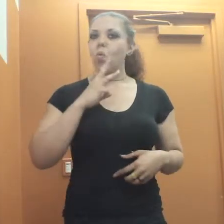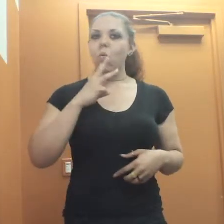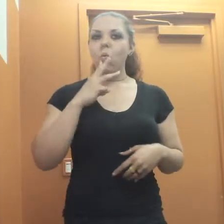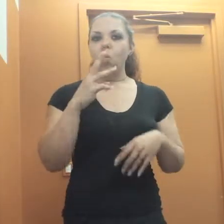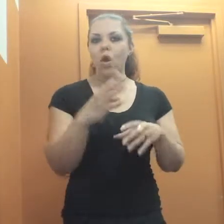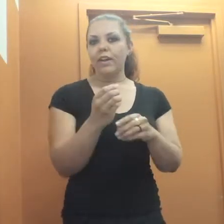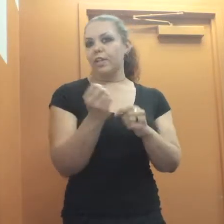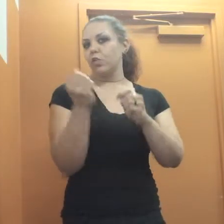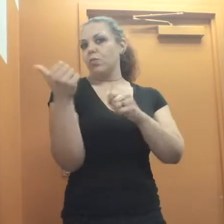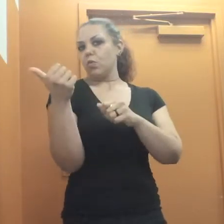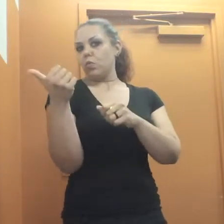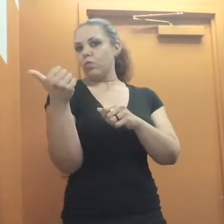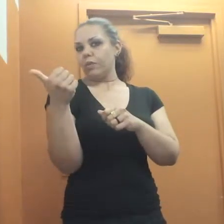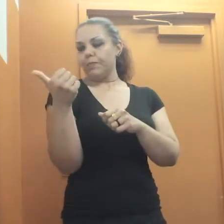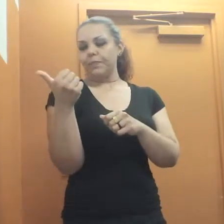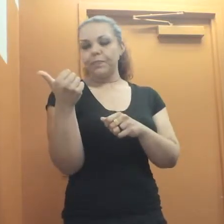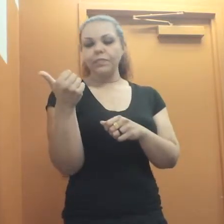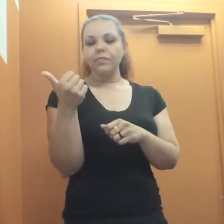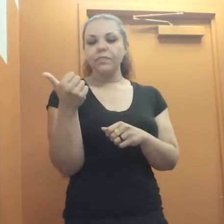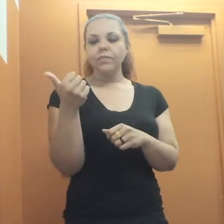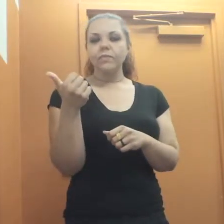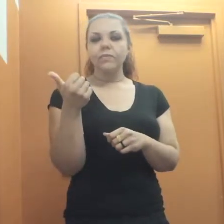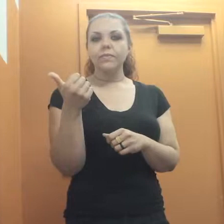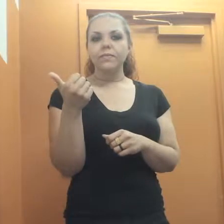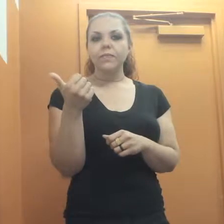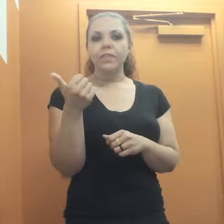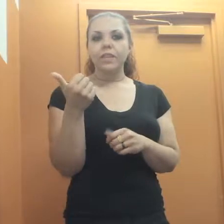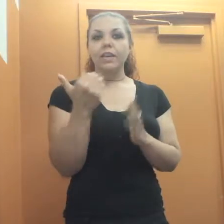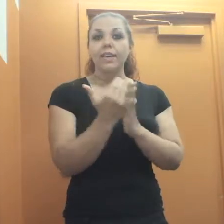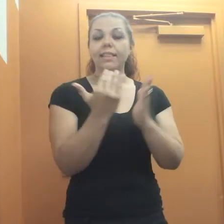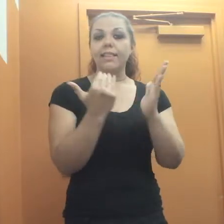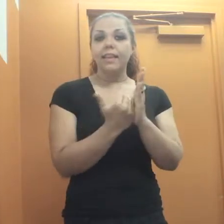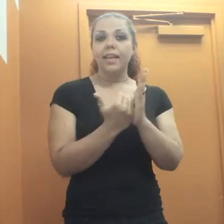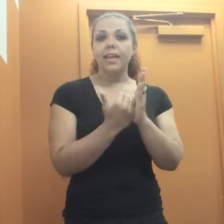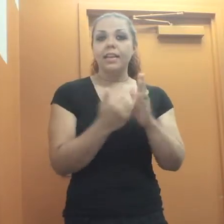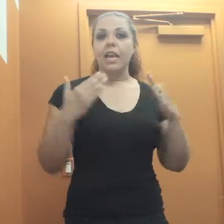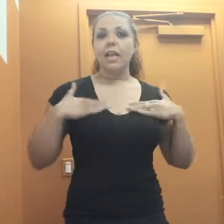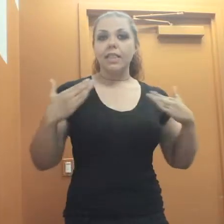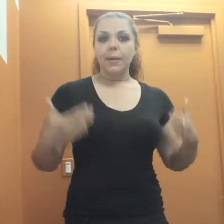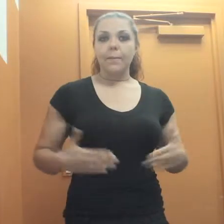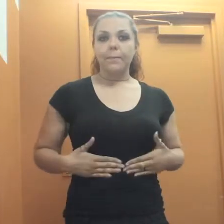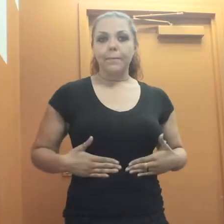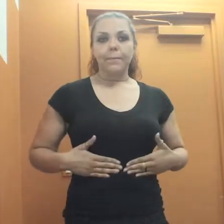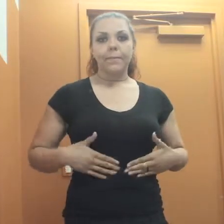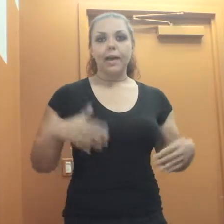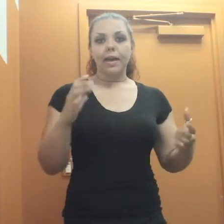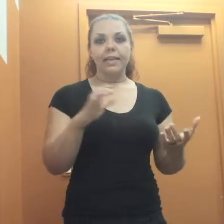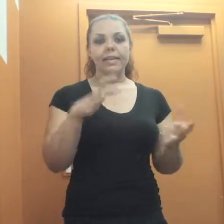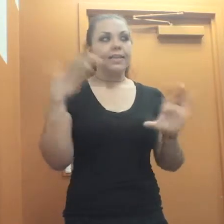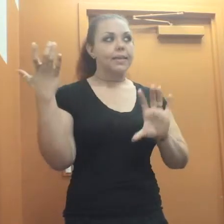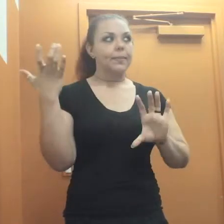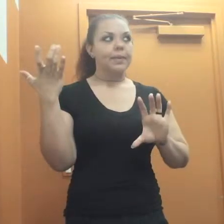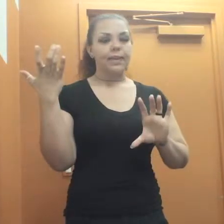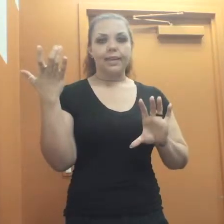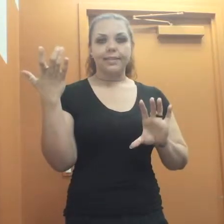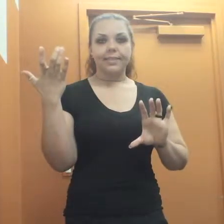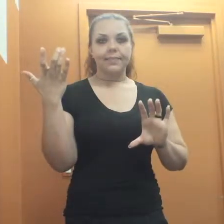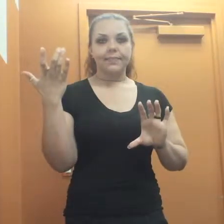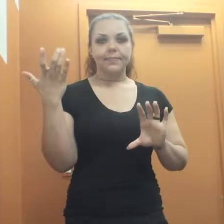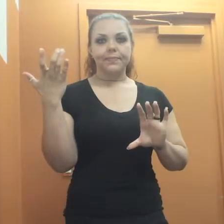that point. So then the body just eliminates and passes that food out of the body. Now what we're going to do